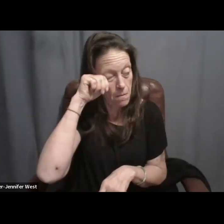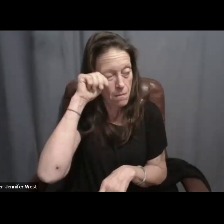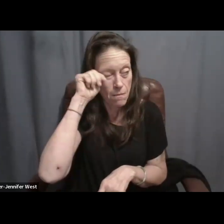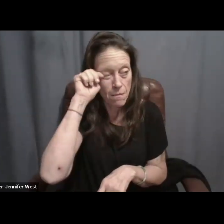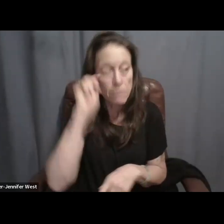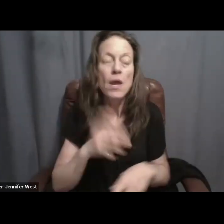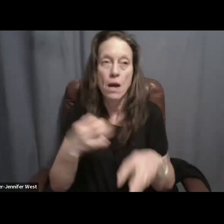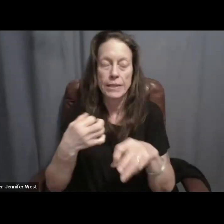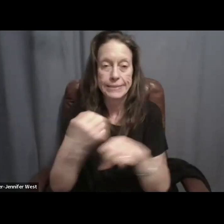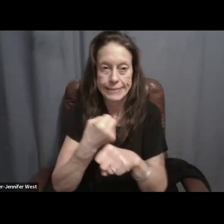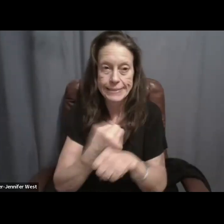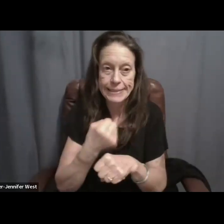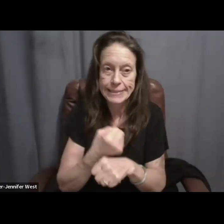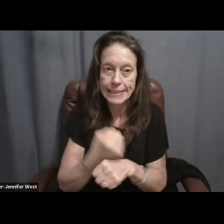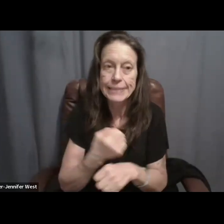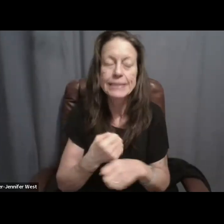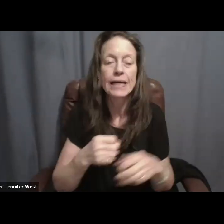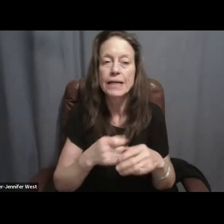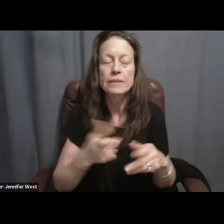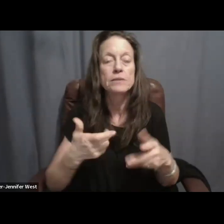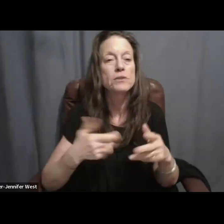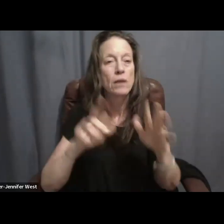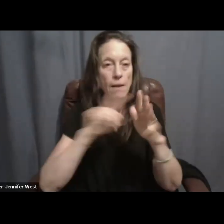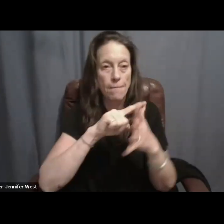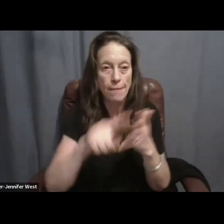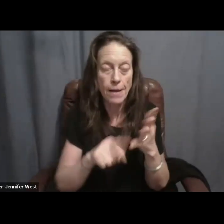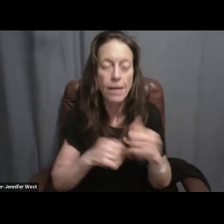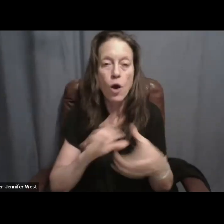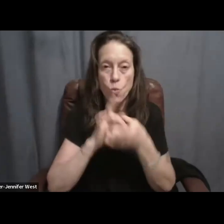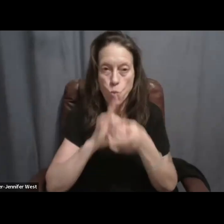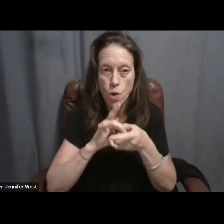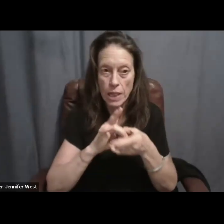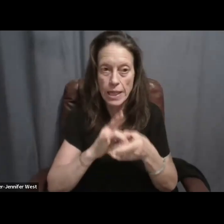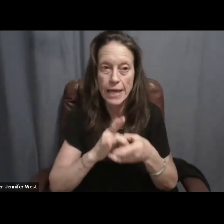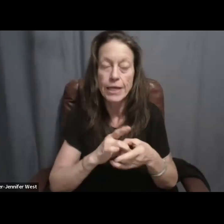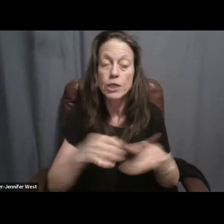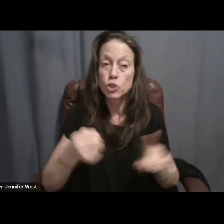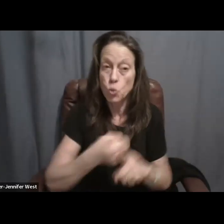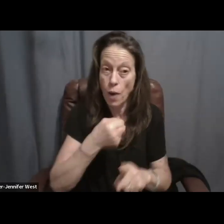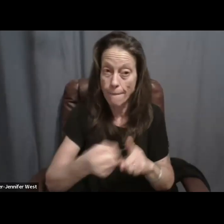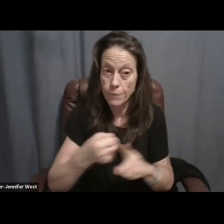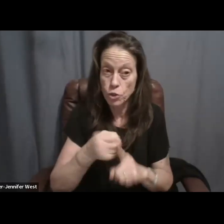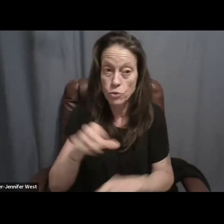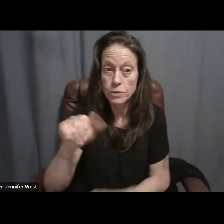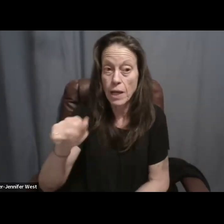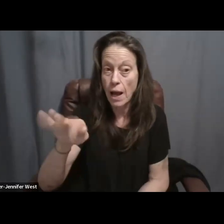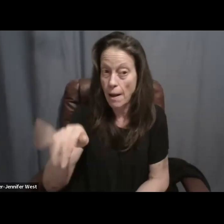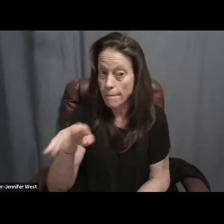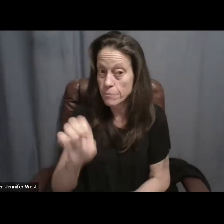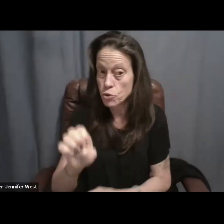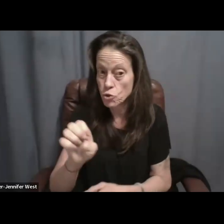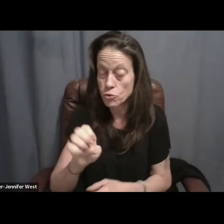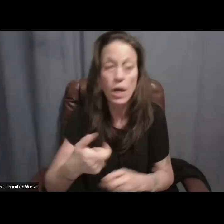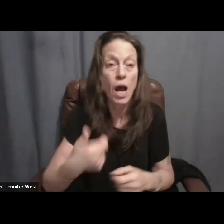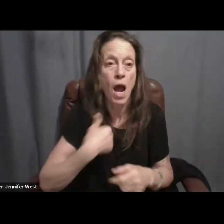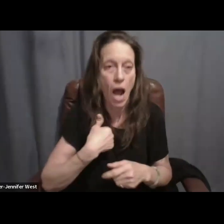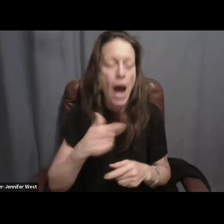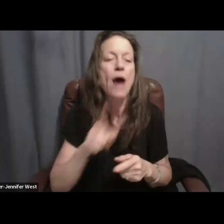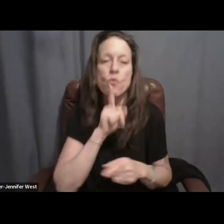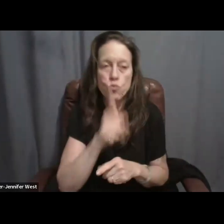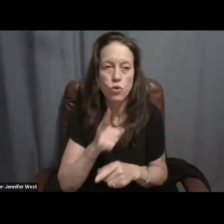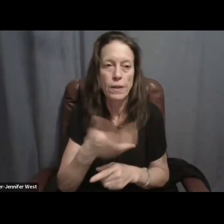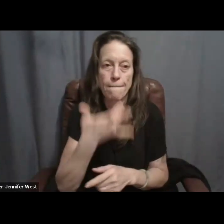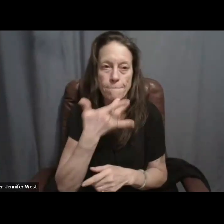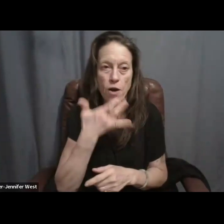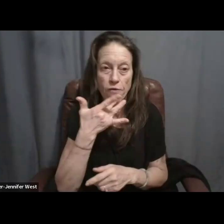other places, I wanted to be able to hire people that I knew. And one of the bonuses for me was I was able to quit my job in Montgomery County